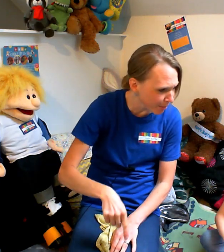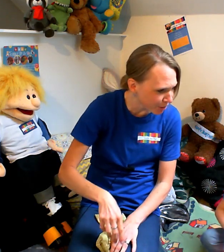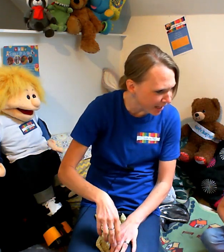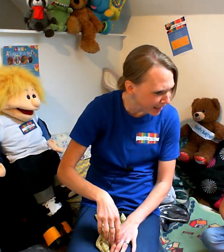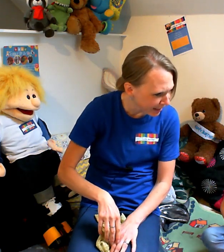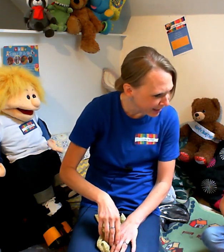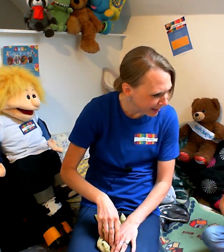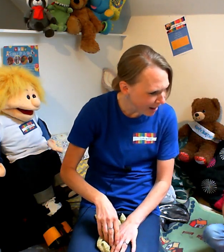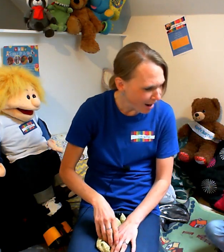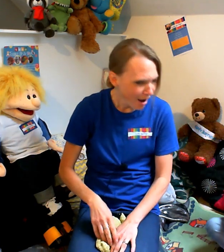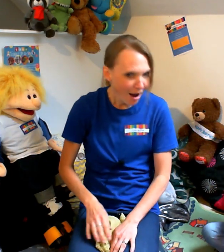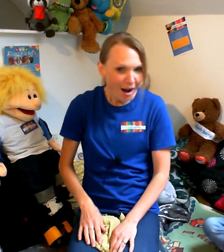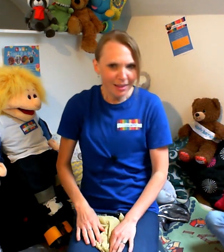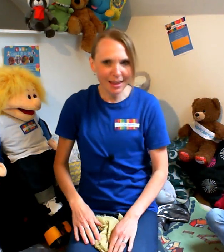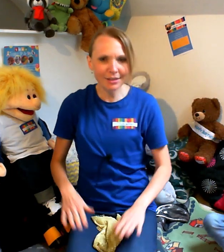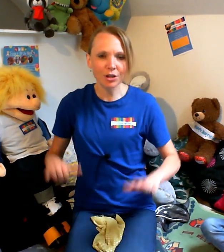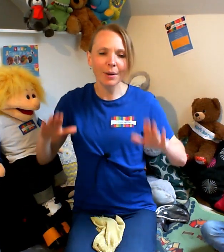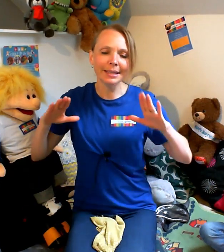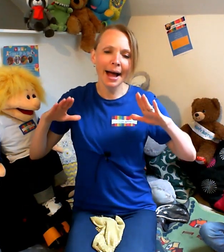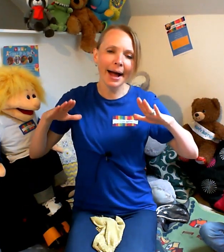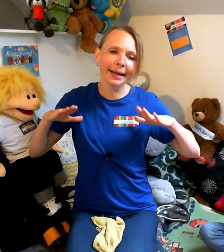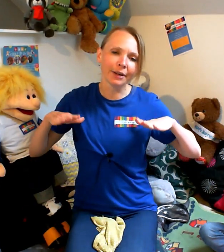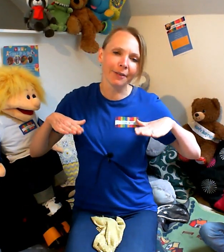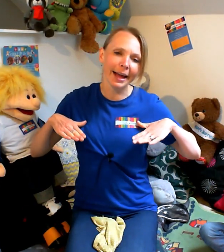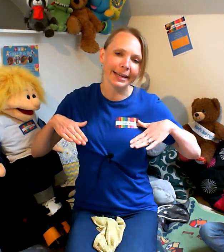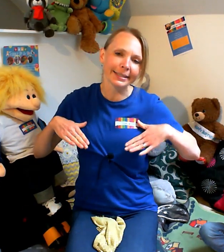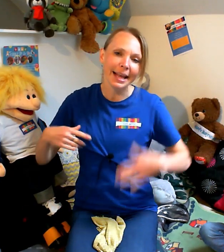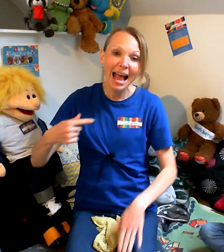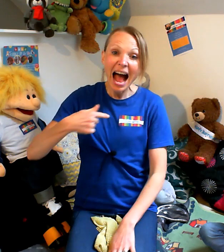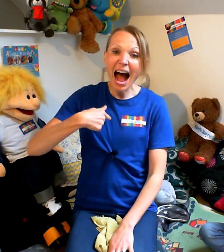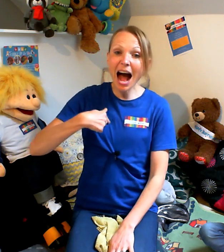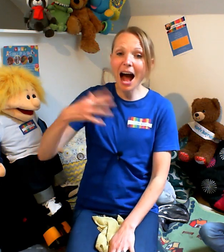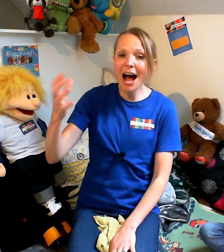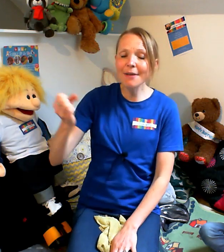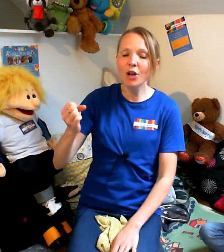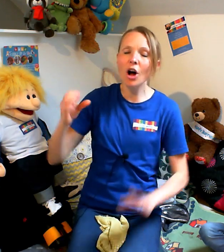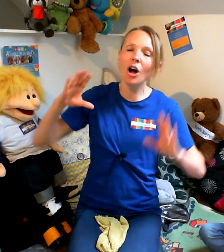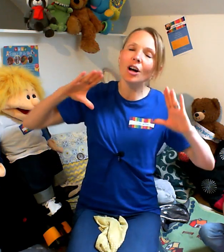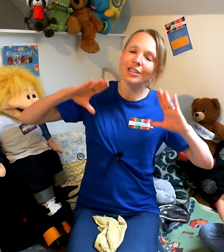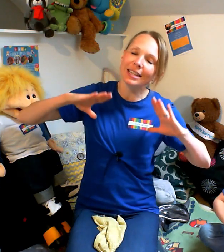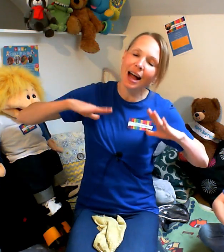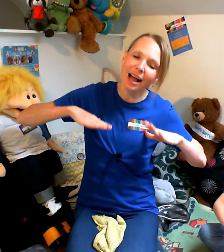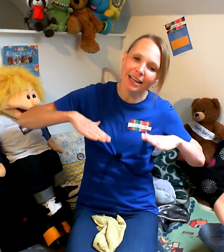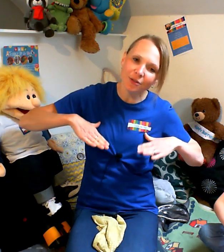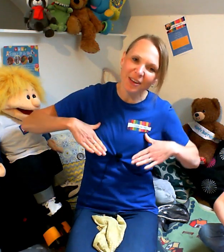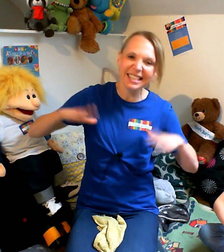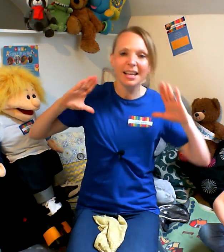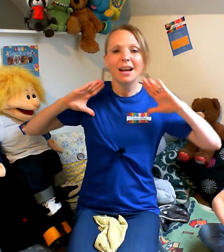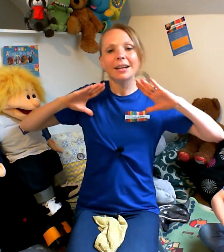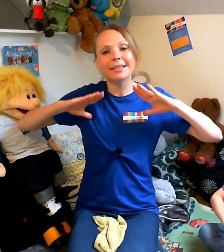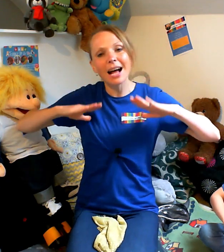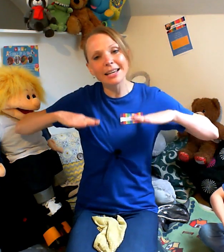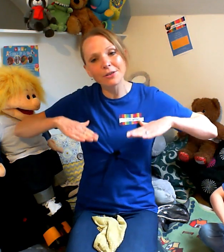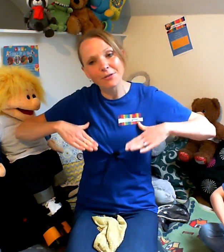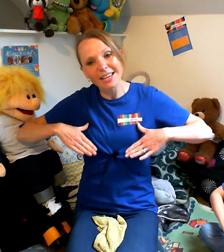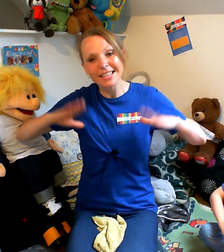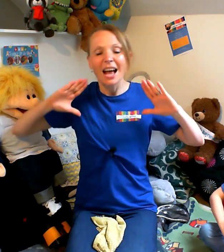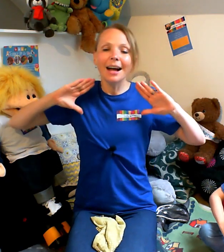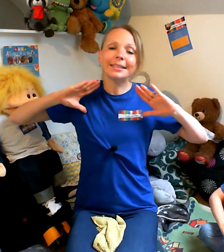everybody? Let's do a tired face. I've got a tired face, a tired face, a